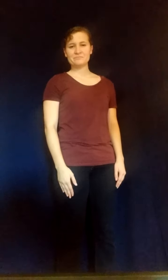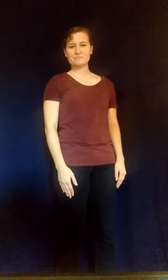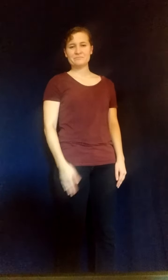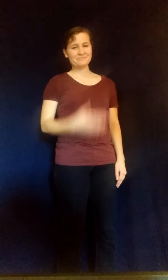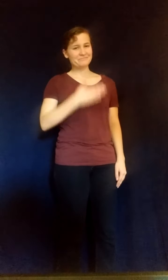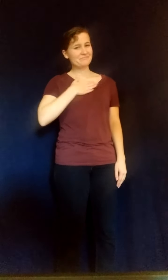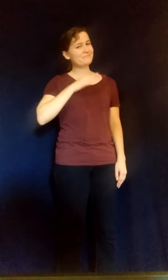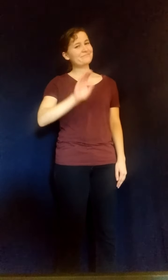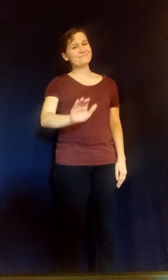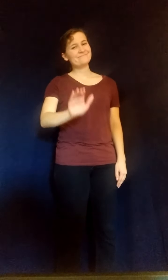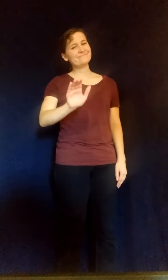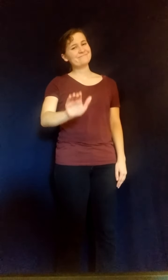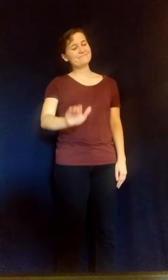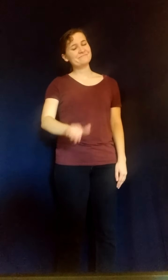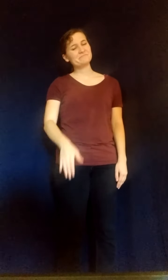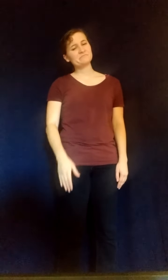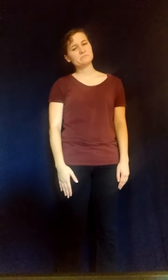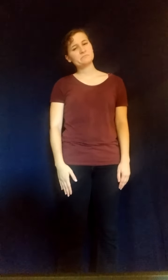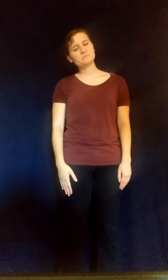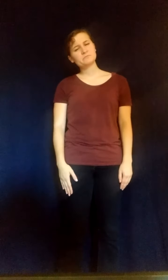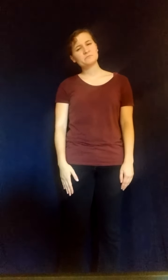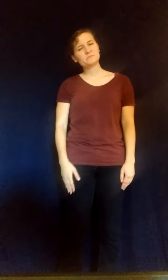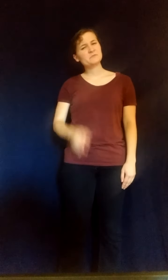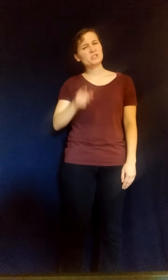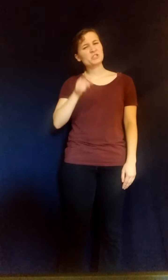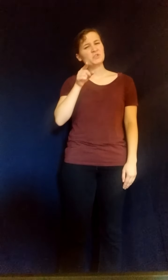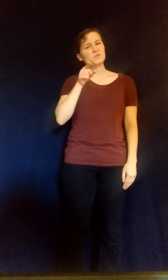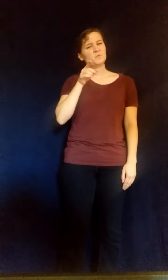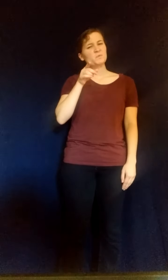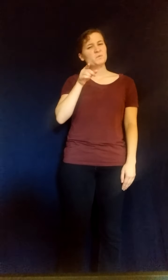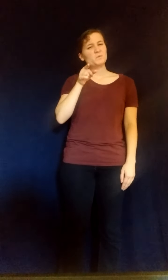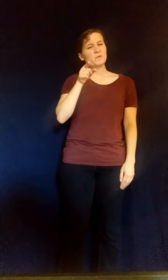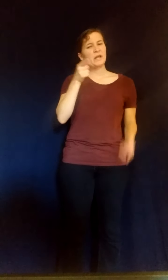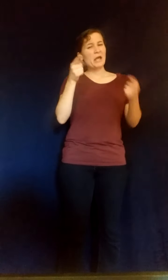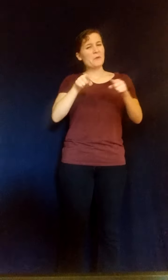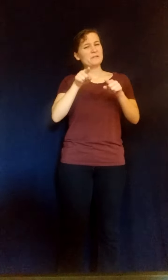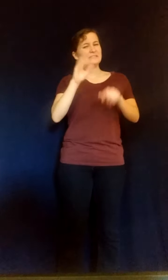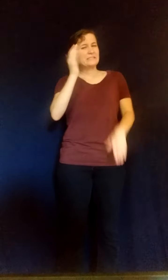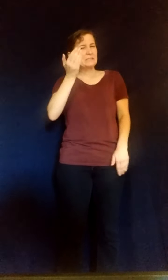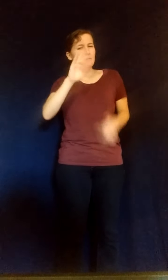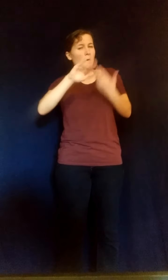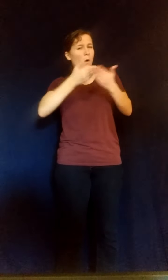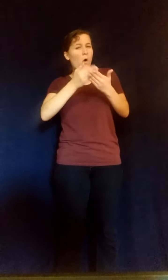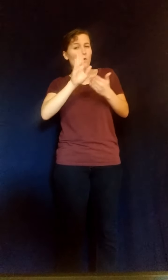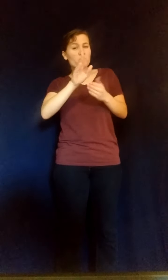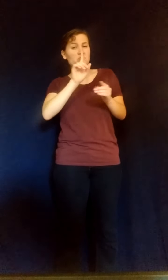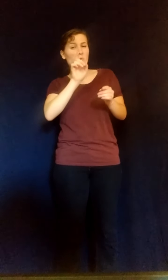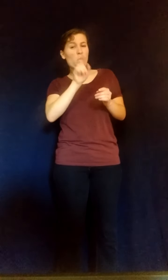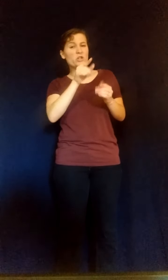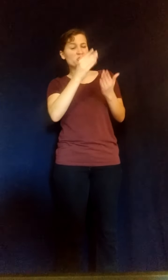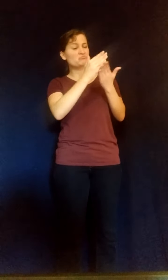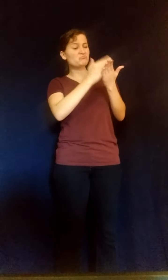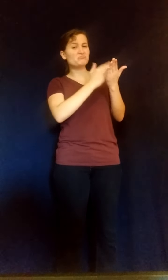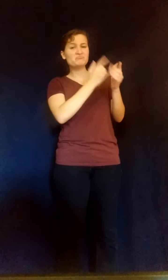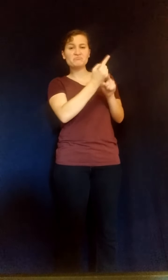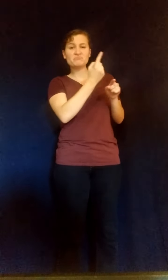My child, when it seems like you have all the right questions, but never enough answers,